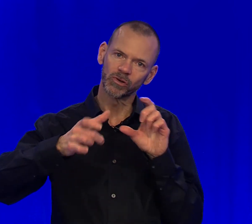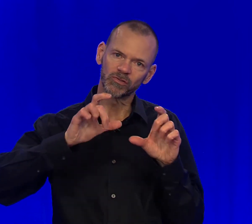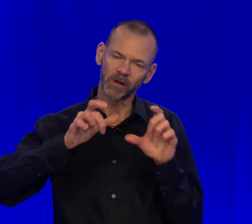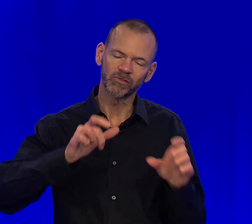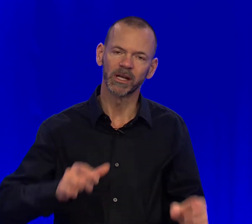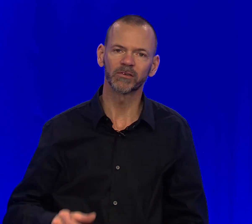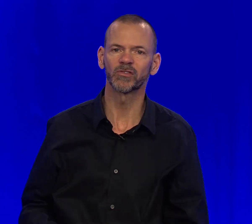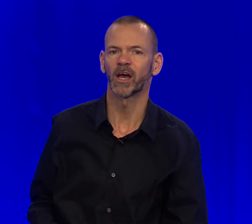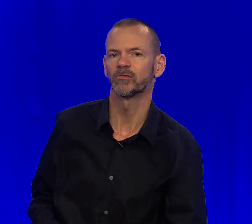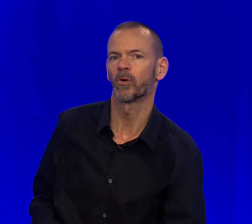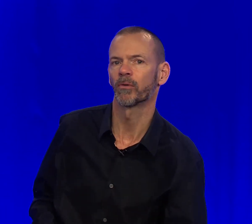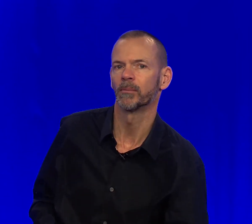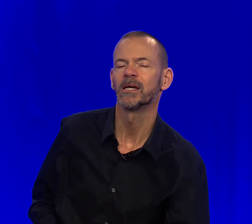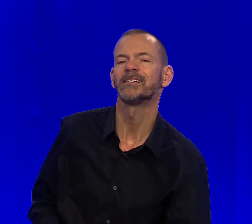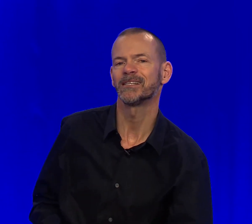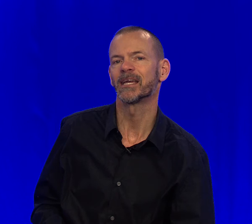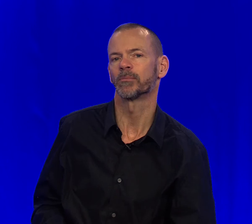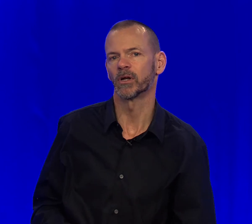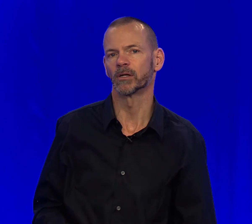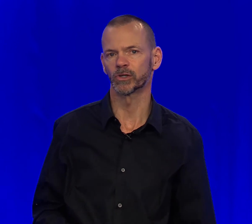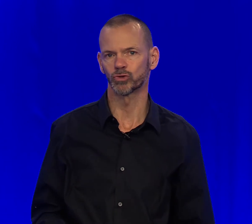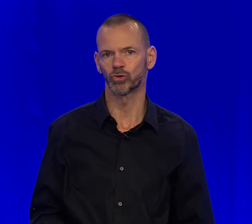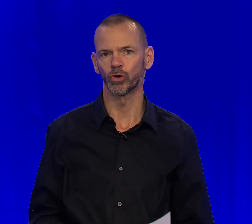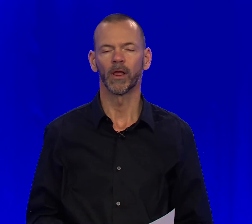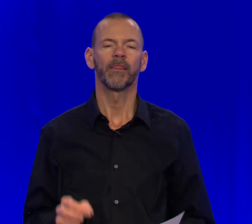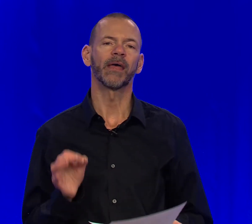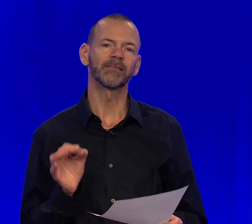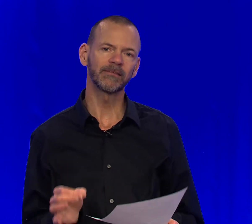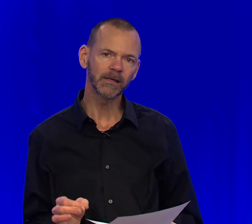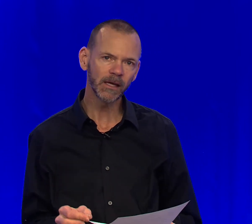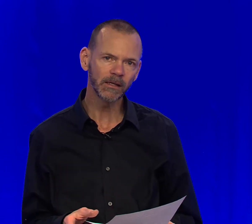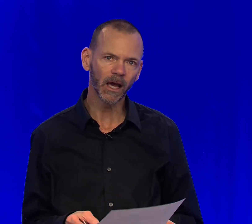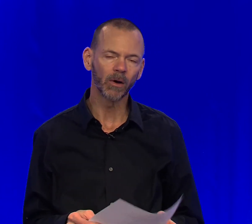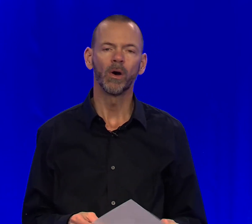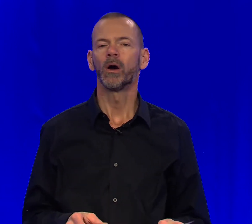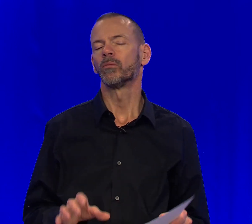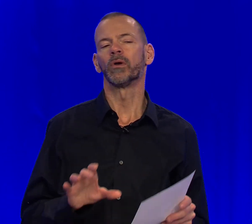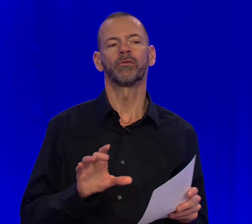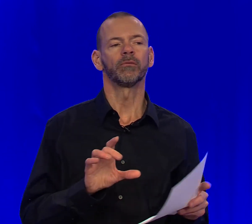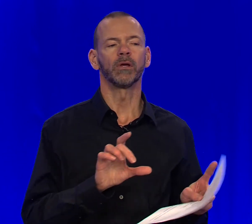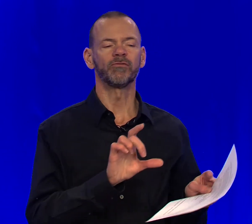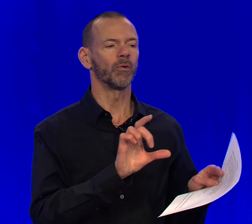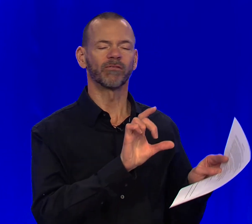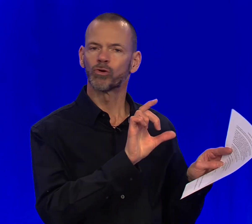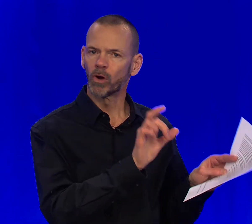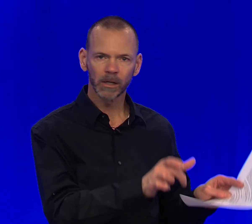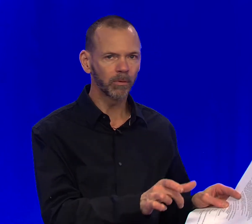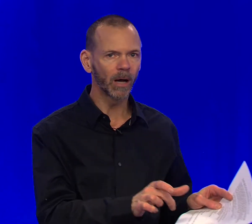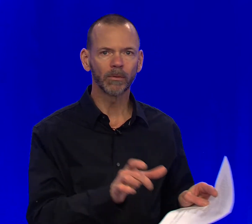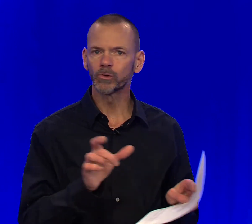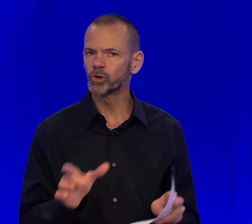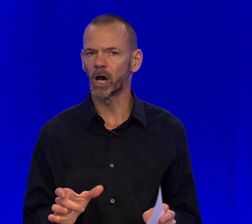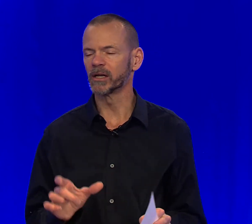her stretching and exercise program, she kept it under control. That's the key now with if you have a chronic problem or not, if